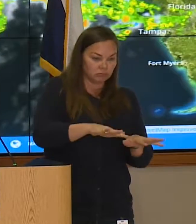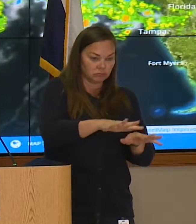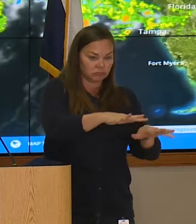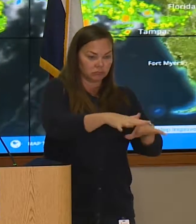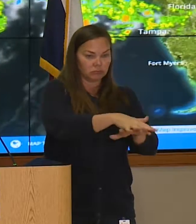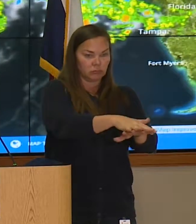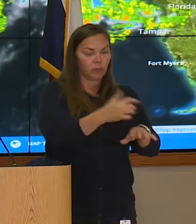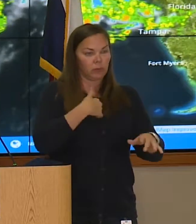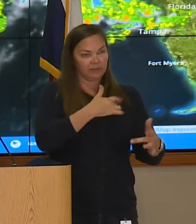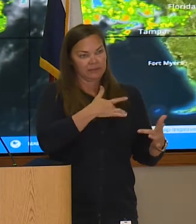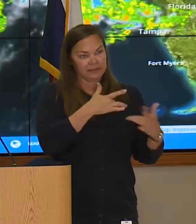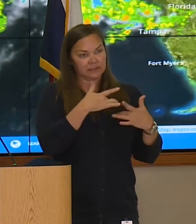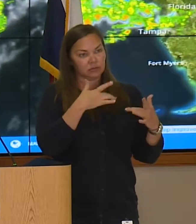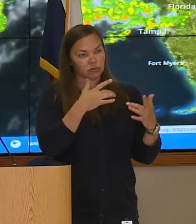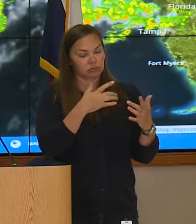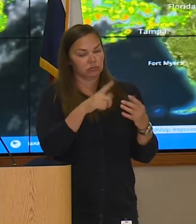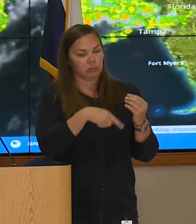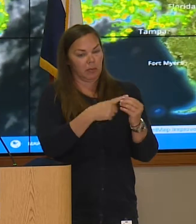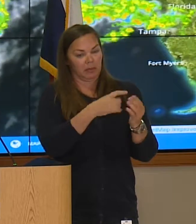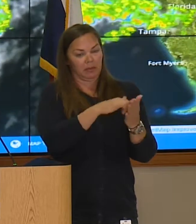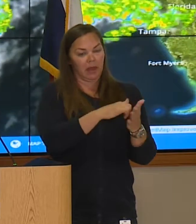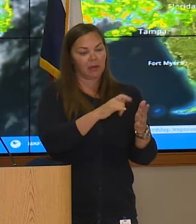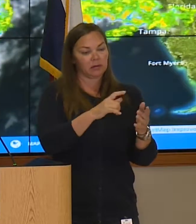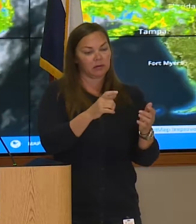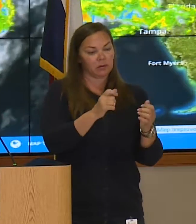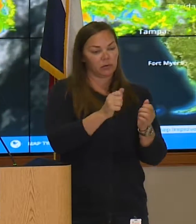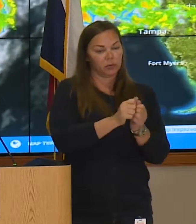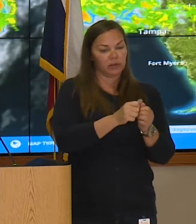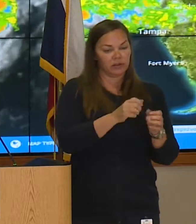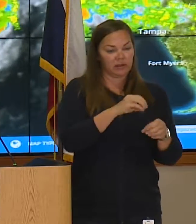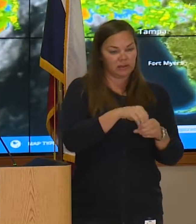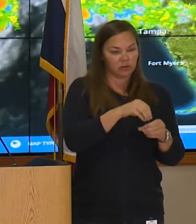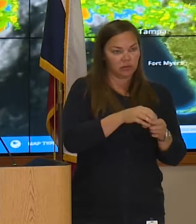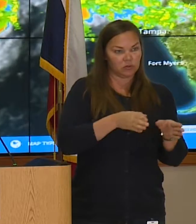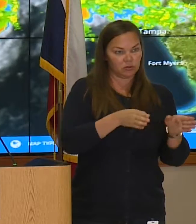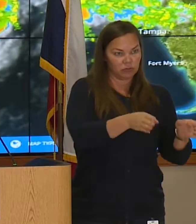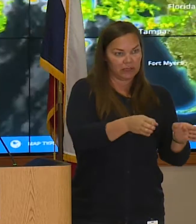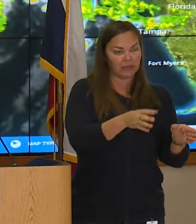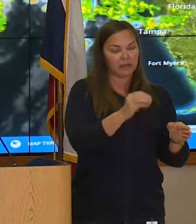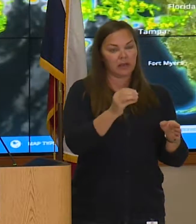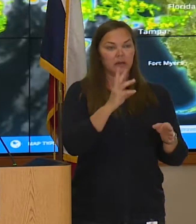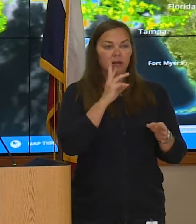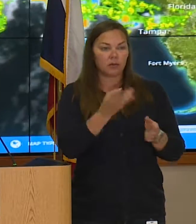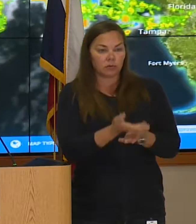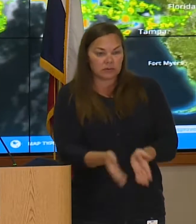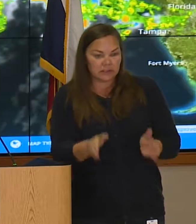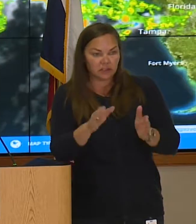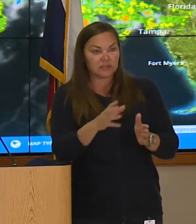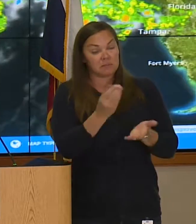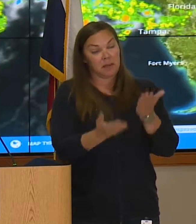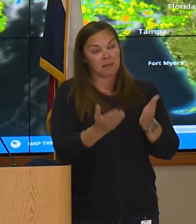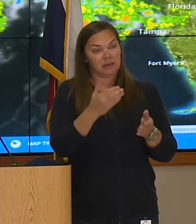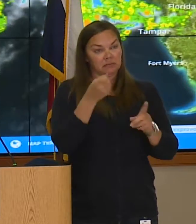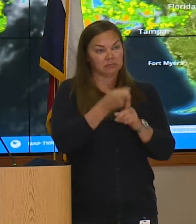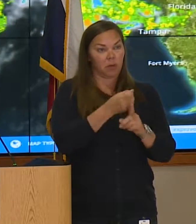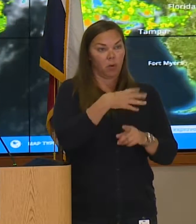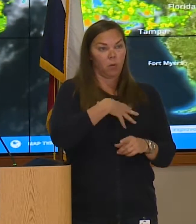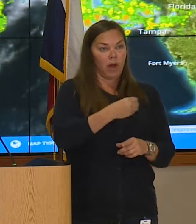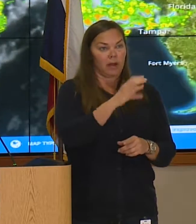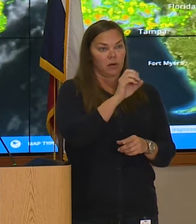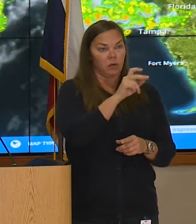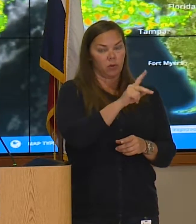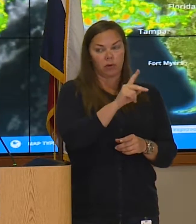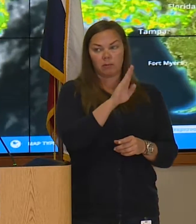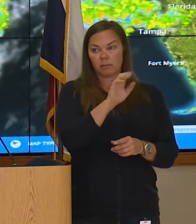enters streets, drainage networks, and with some flow potentially diverting into White Oak Bayou. Indications are the